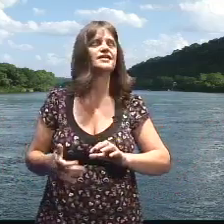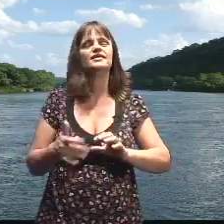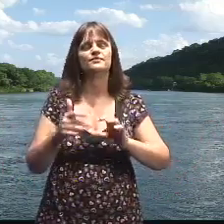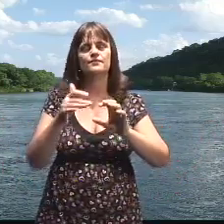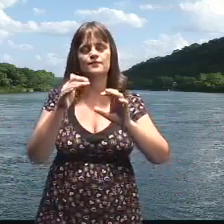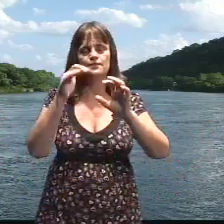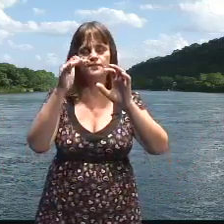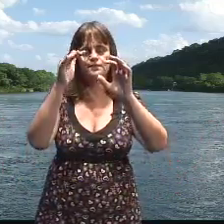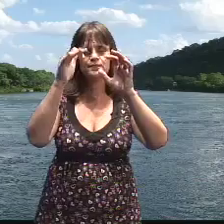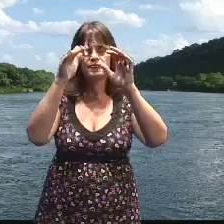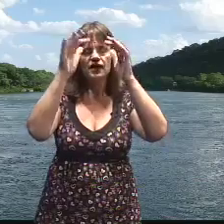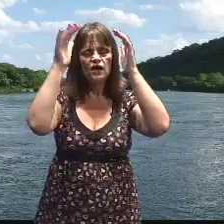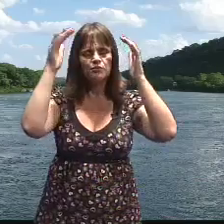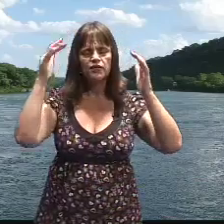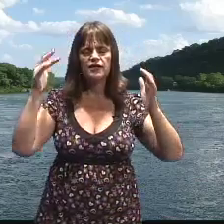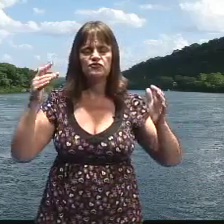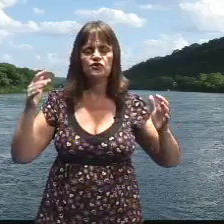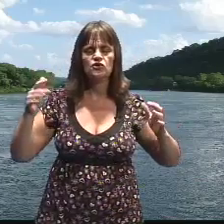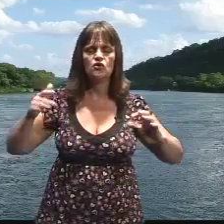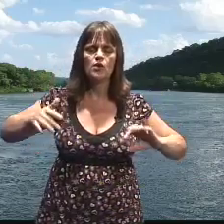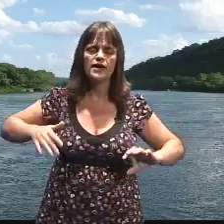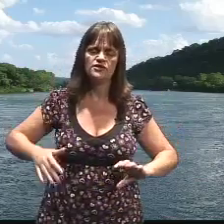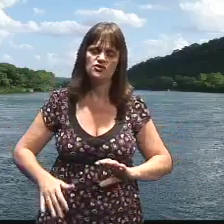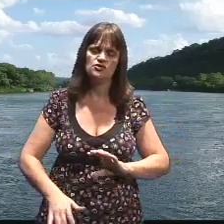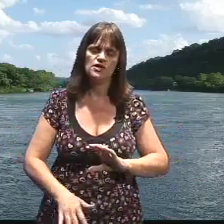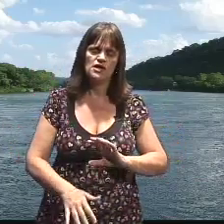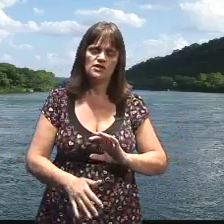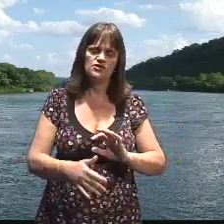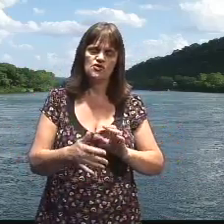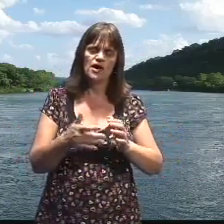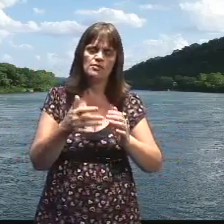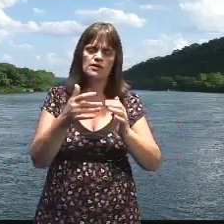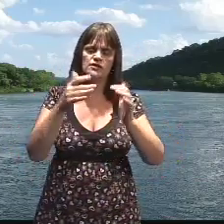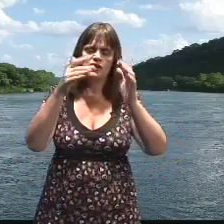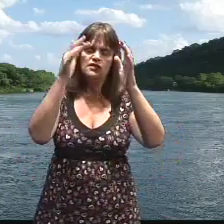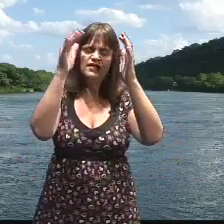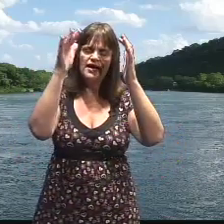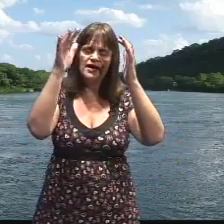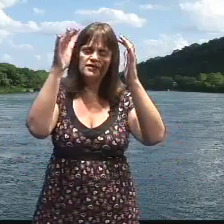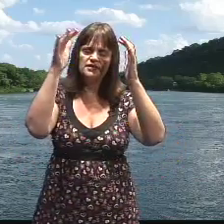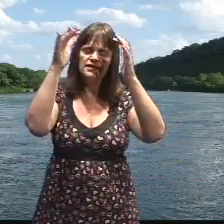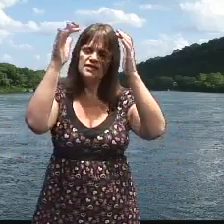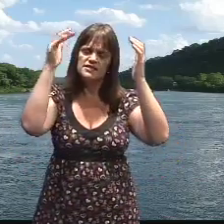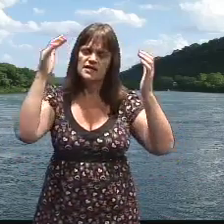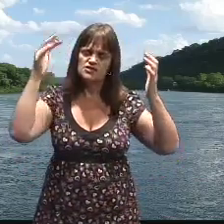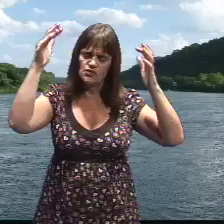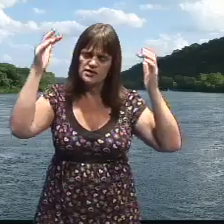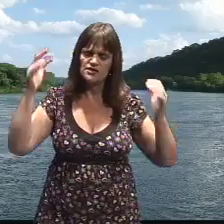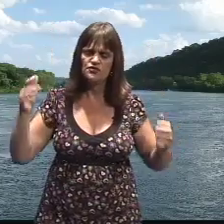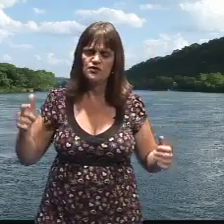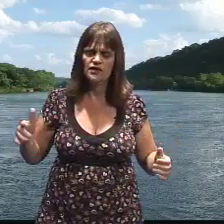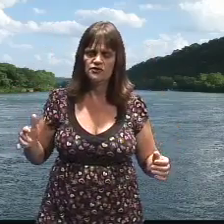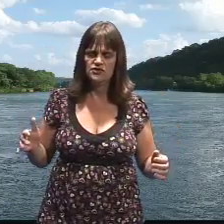seem a playful way to describe it, that it is not so easy for you to